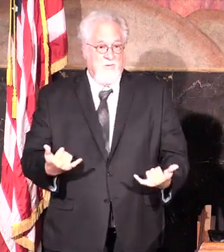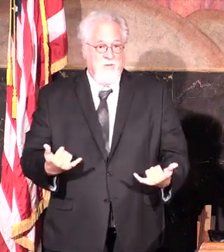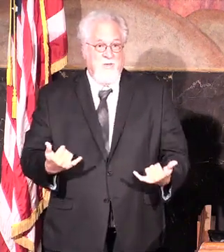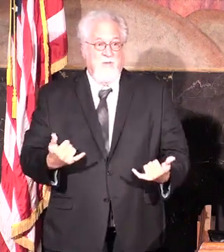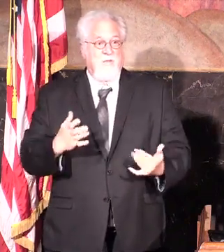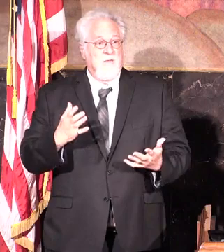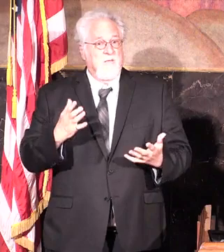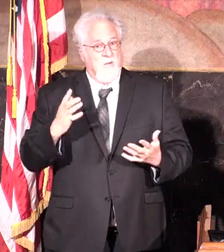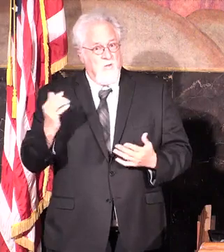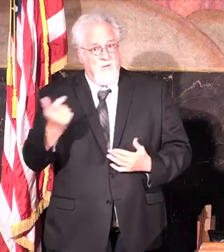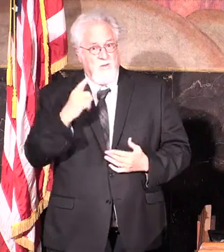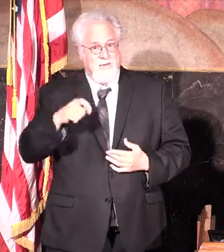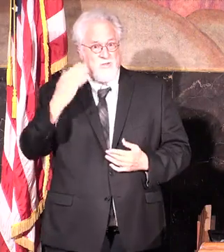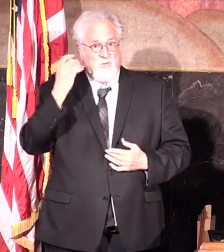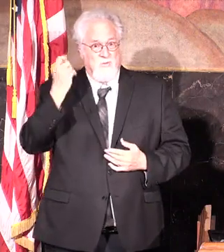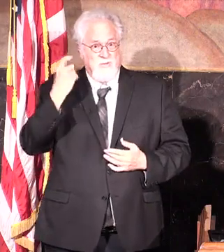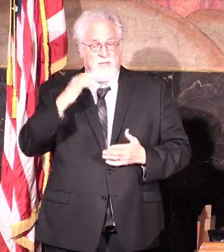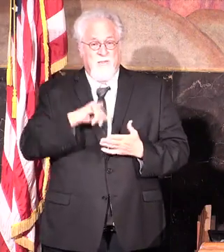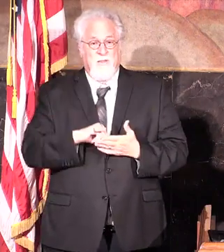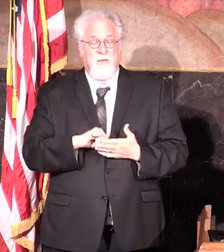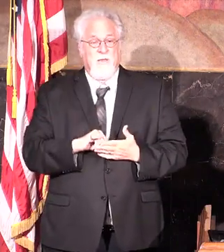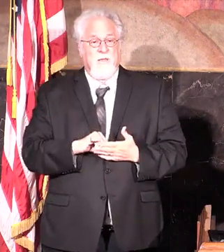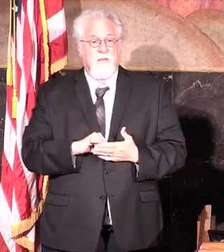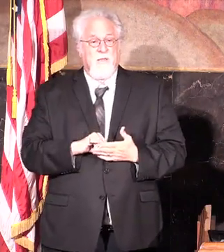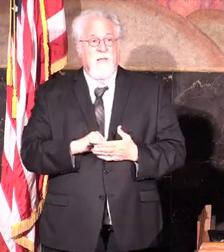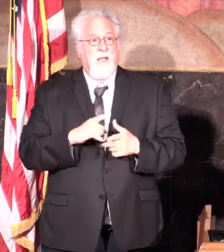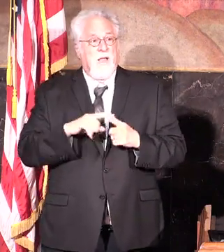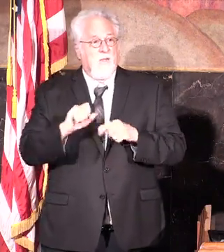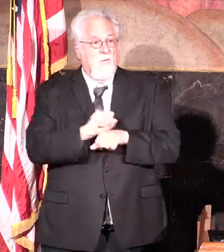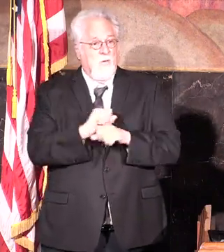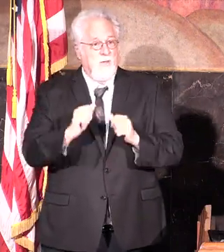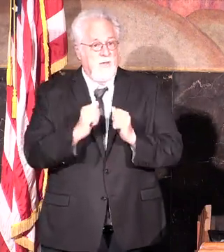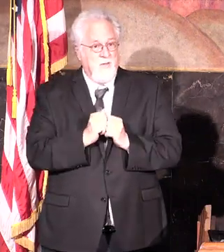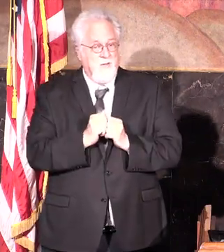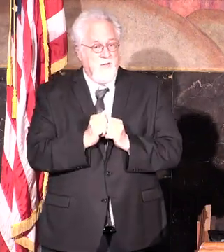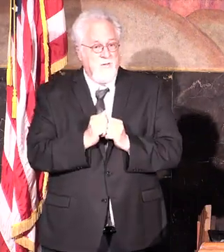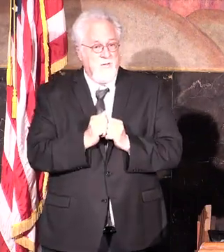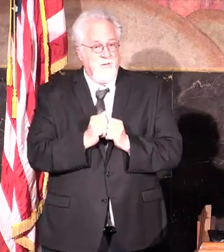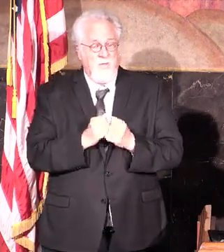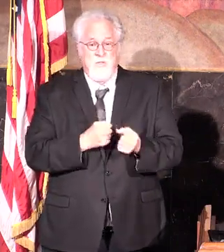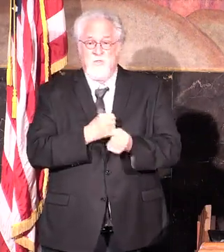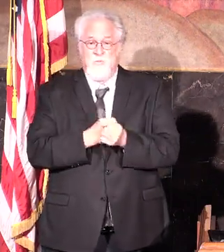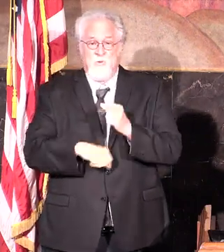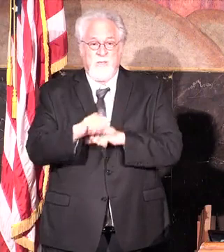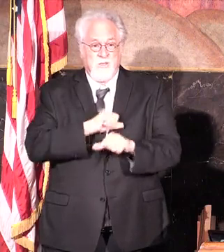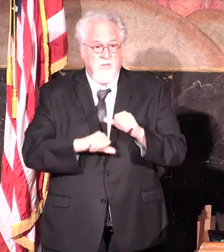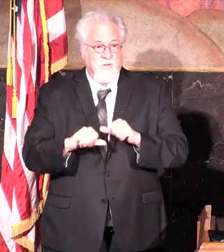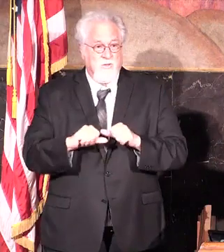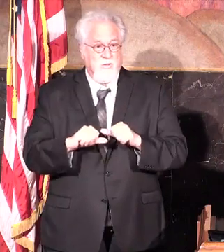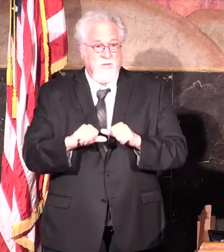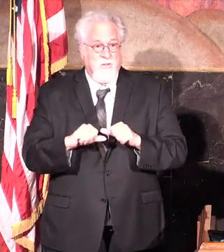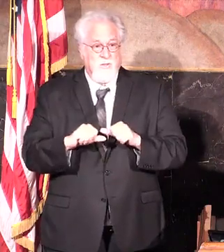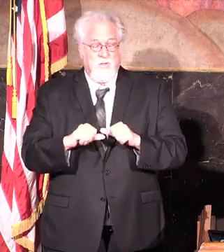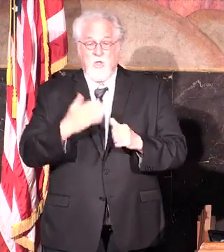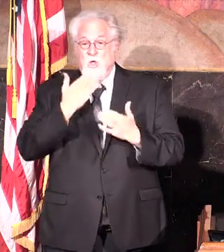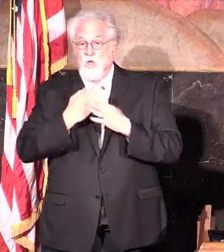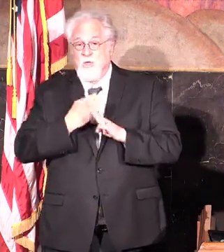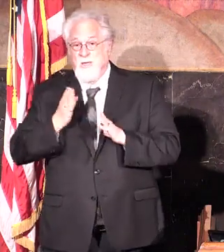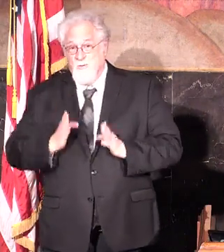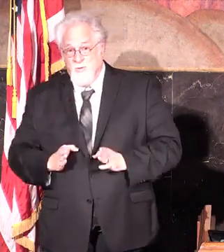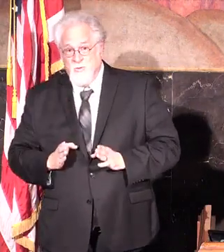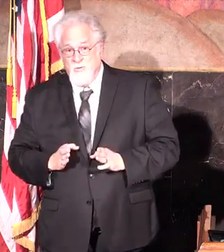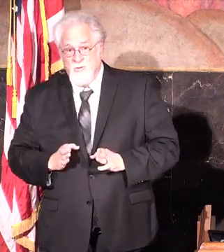so everyone needs to understand that. And then by working together, by supporting one another, by being good neighbors